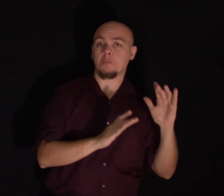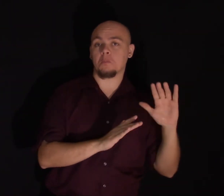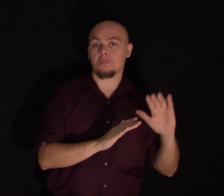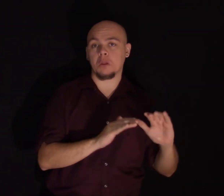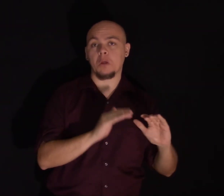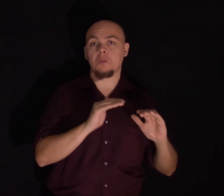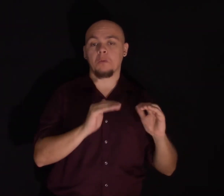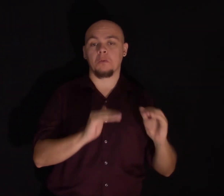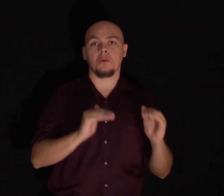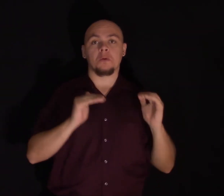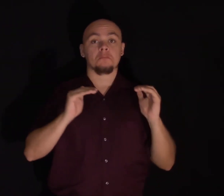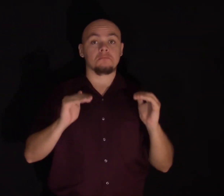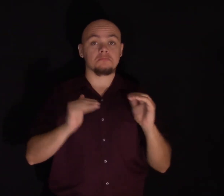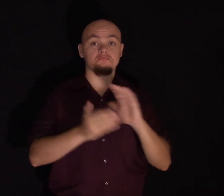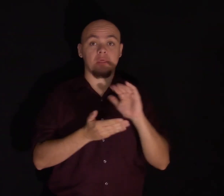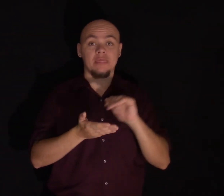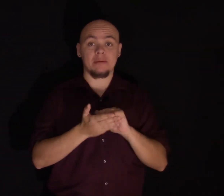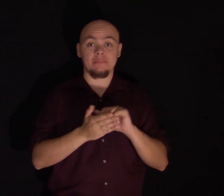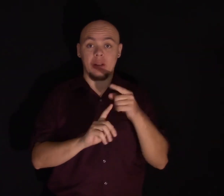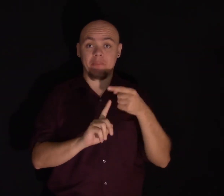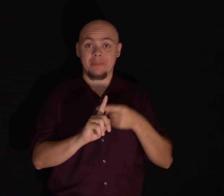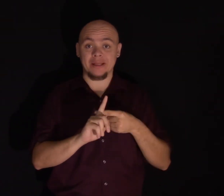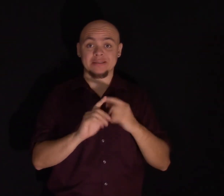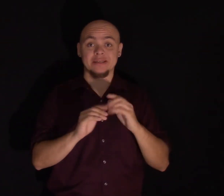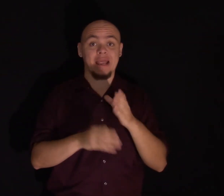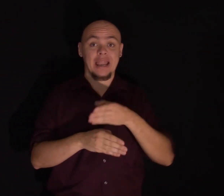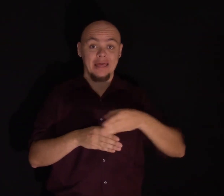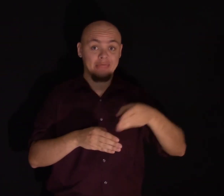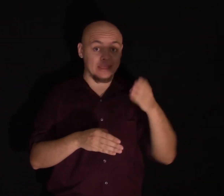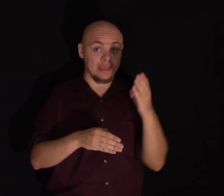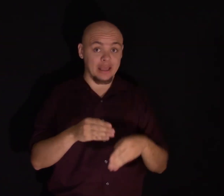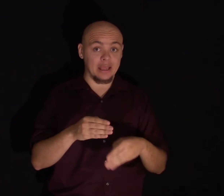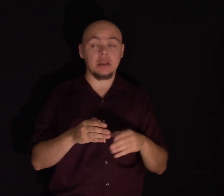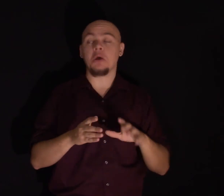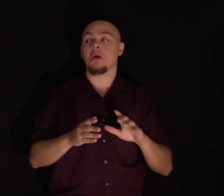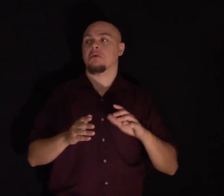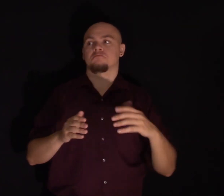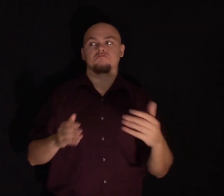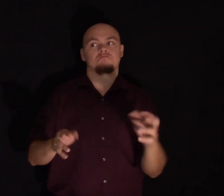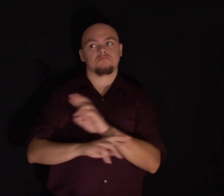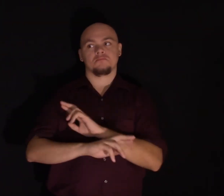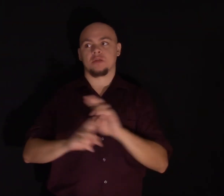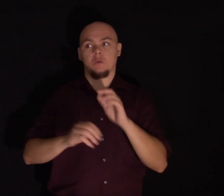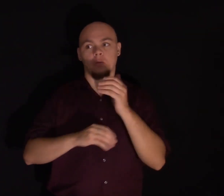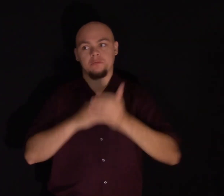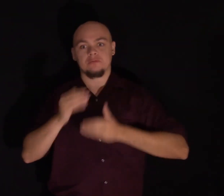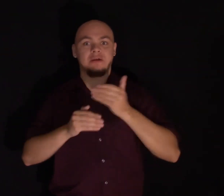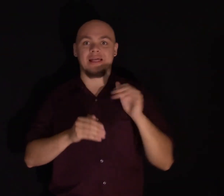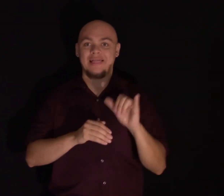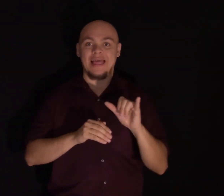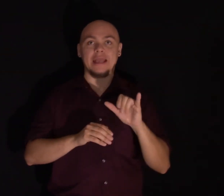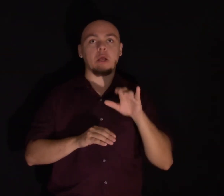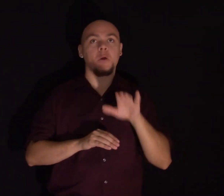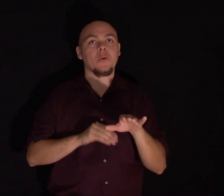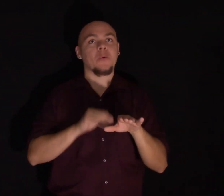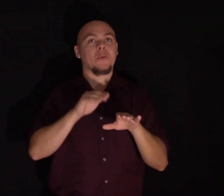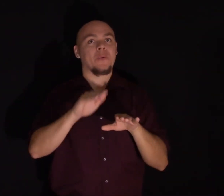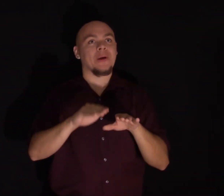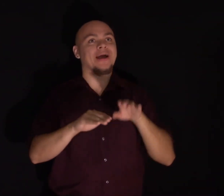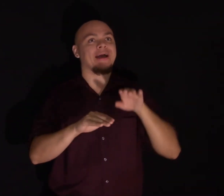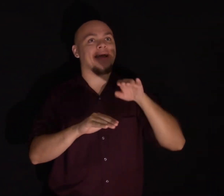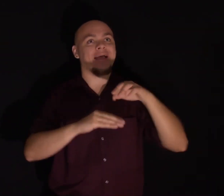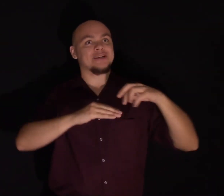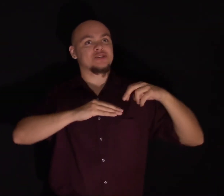i'd bump it up in the middle months and then at the end i would kick it up into high gear it's like a little staircase how hard can you just walk up the